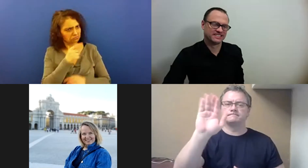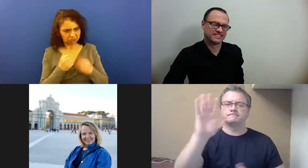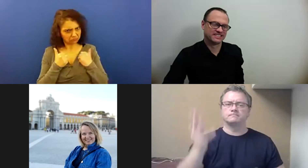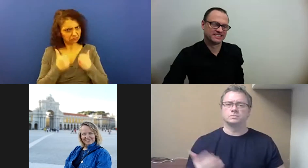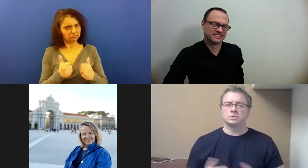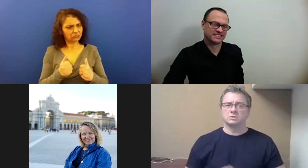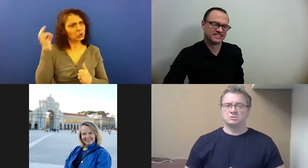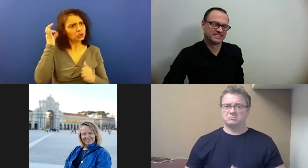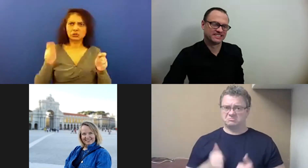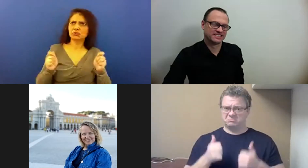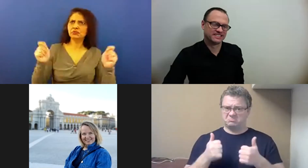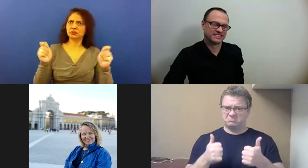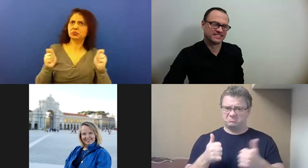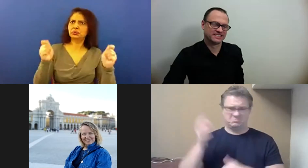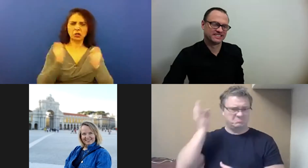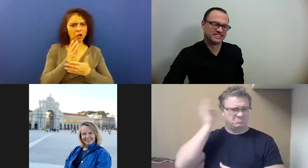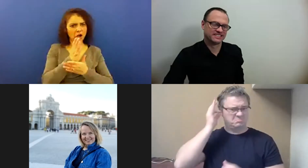when watching these presentations.